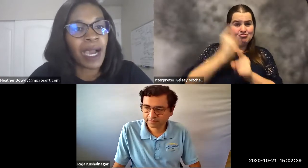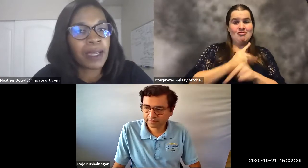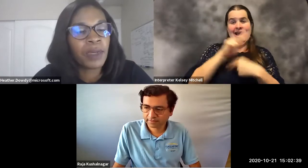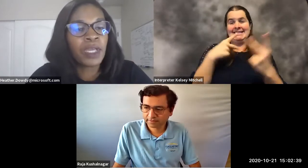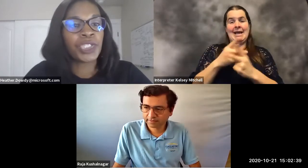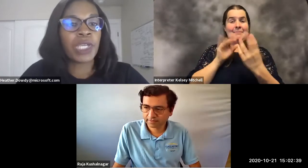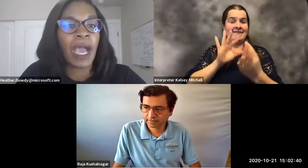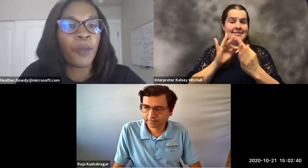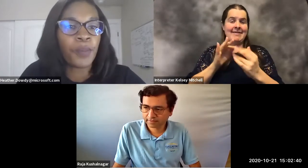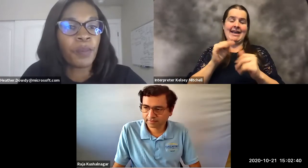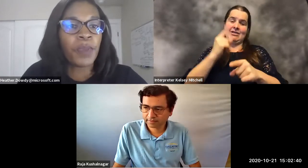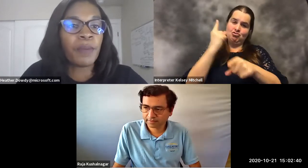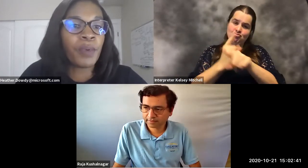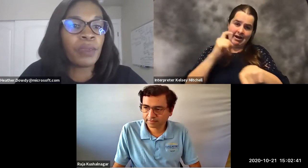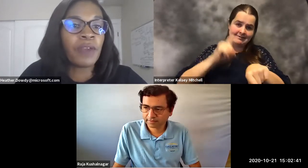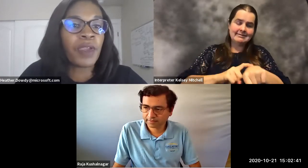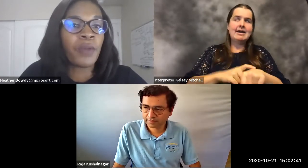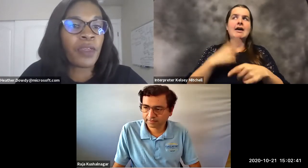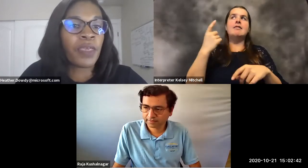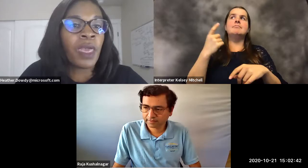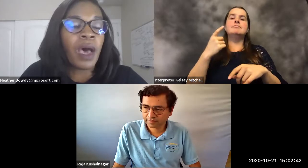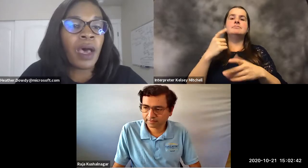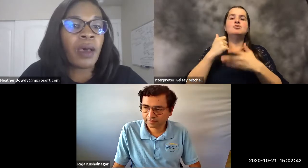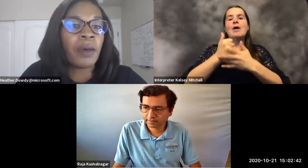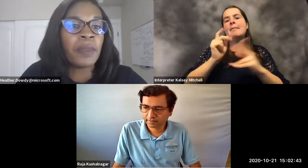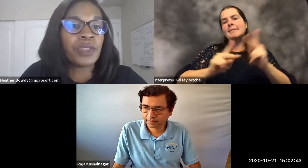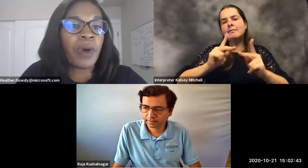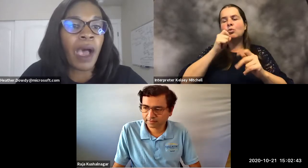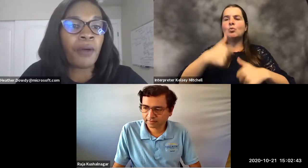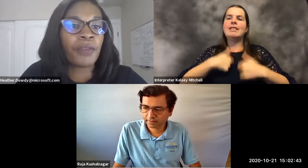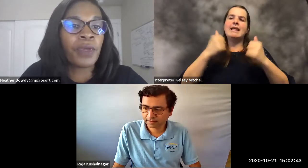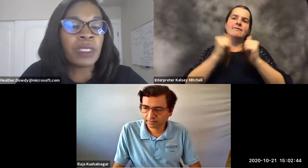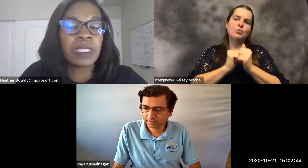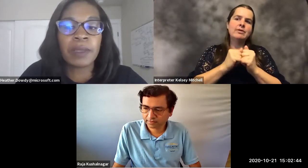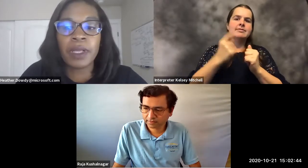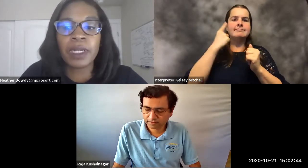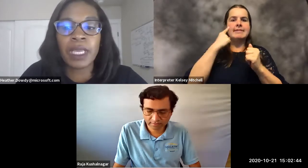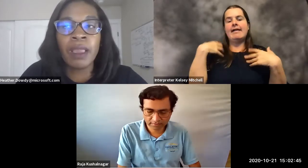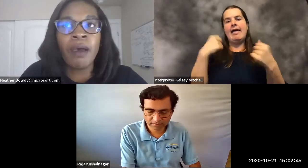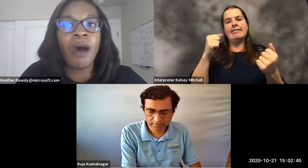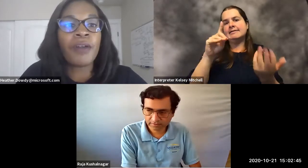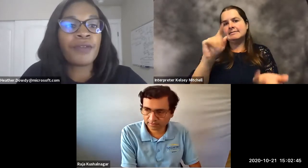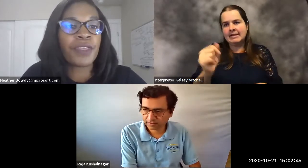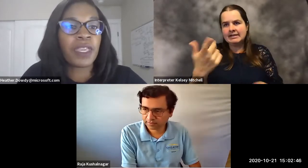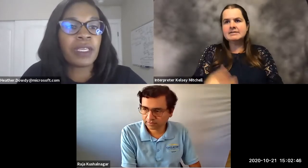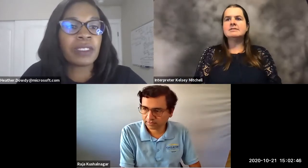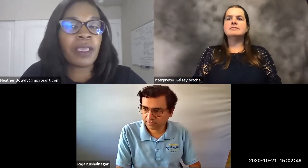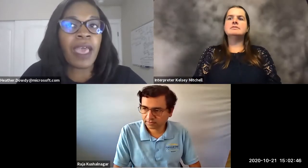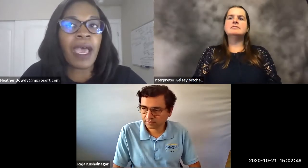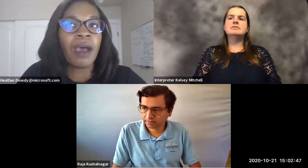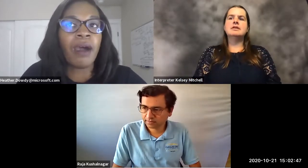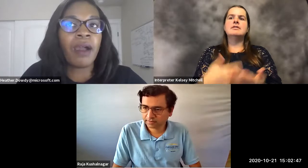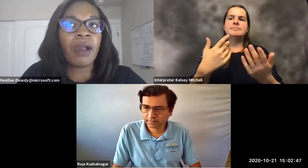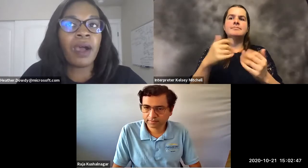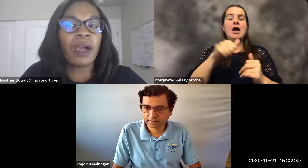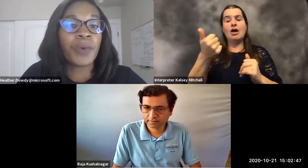right time to help people living with a mental health disability. Other things